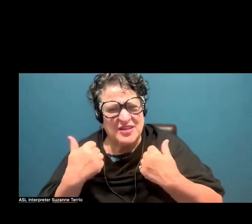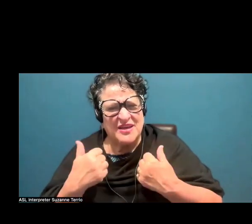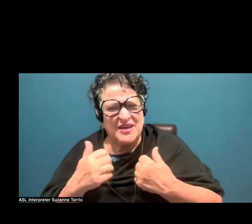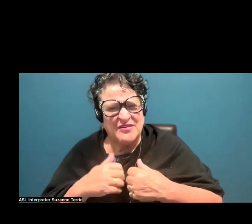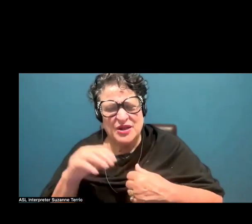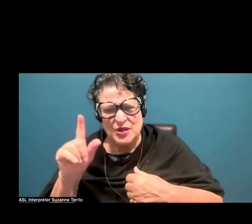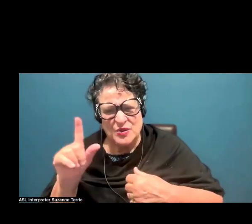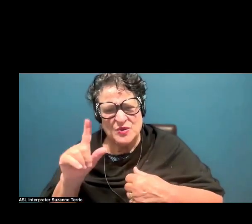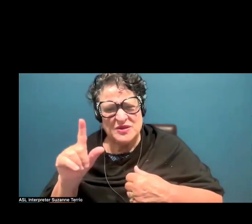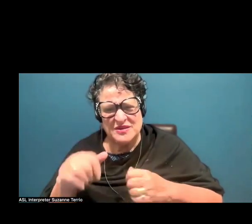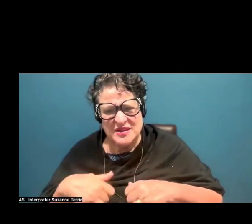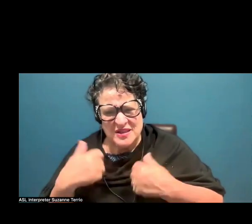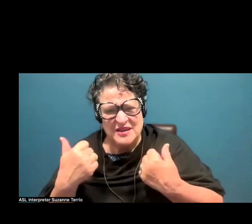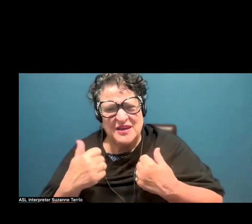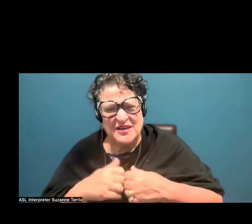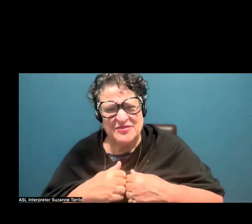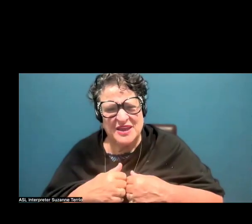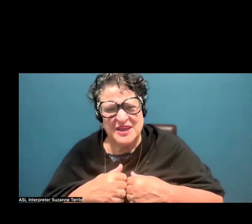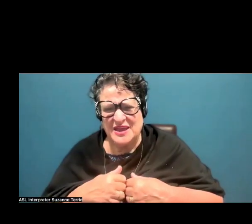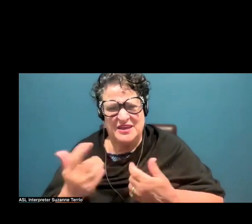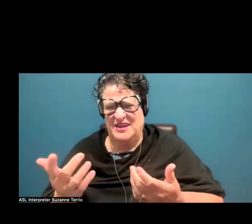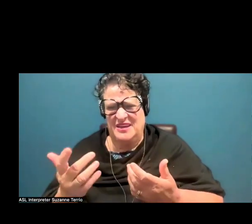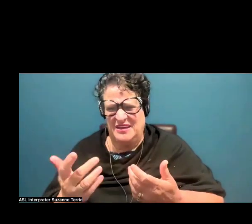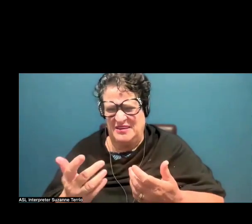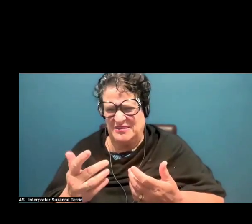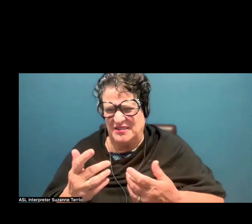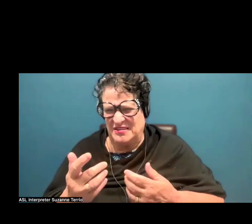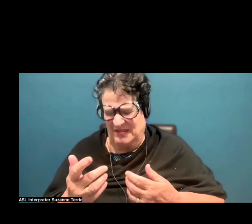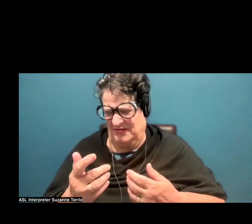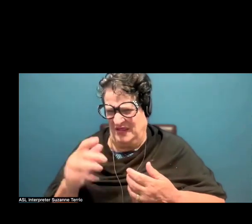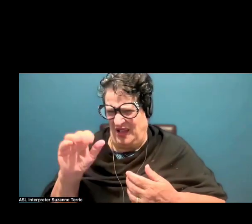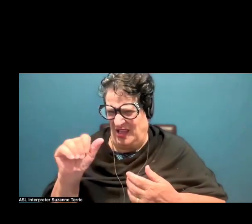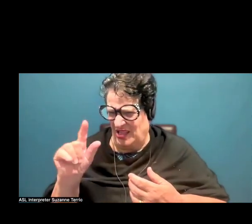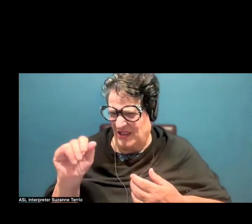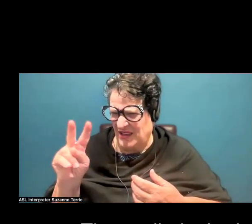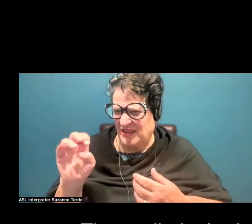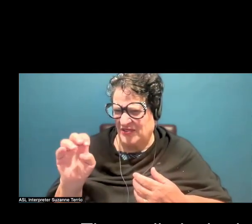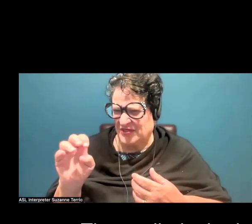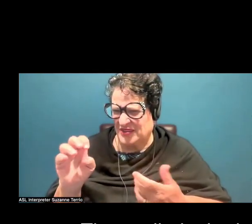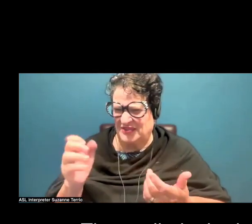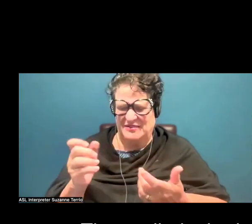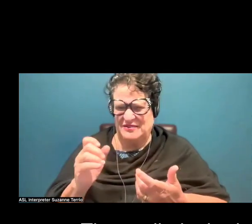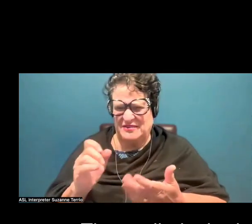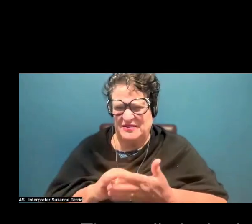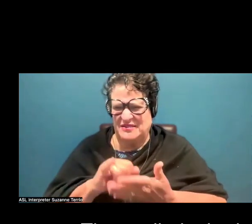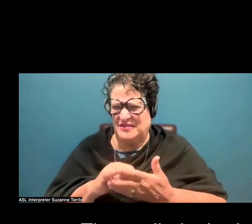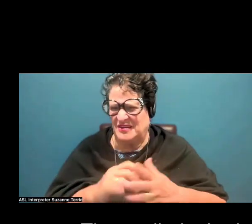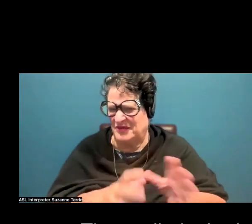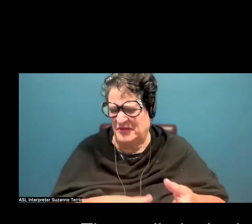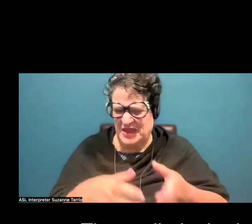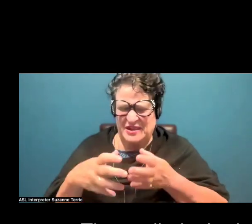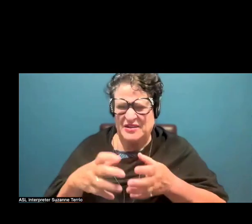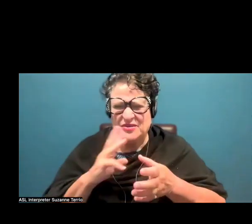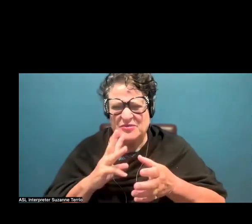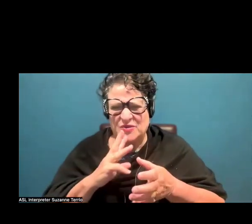is alive. Mm. It slips into me like a needle. Alive? She said alive. They pulled a body from the water, but it